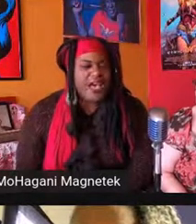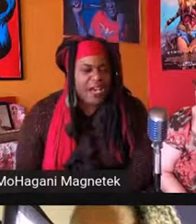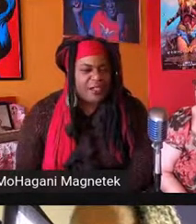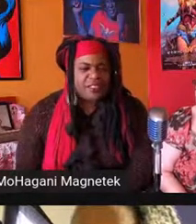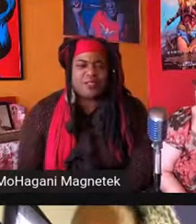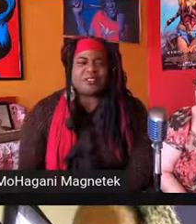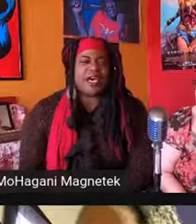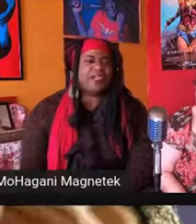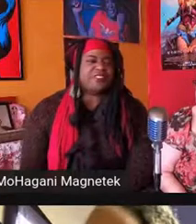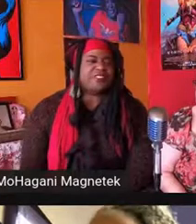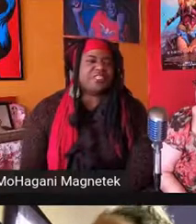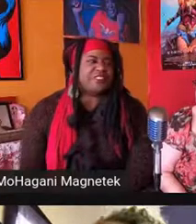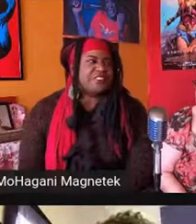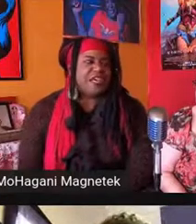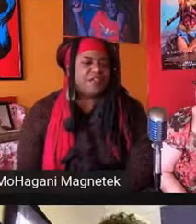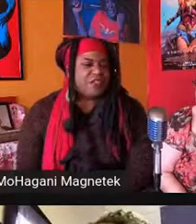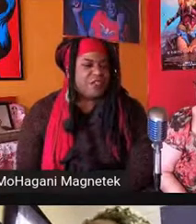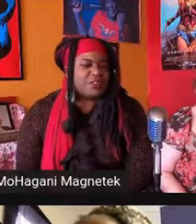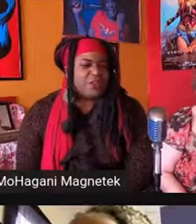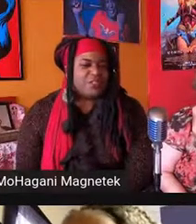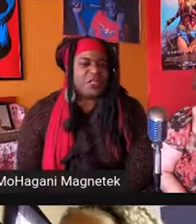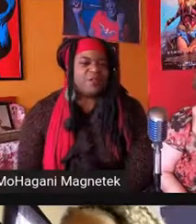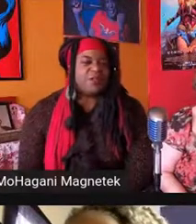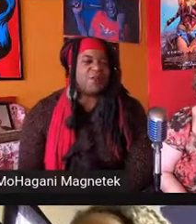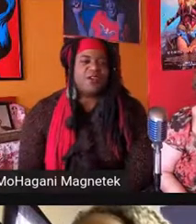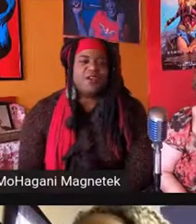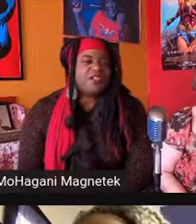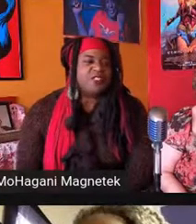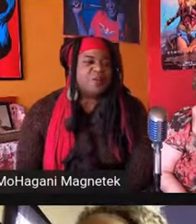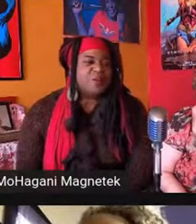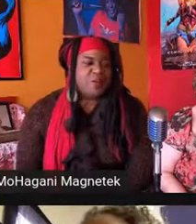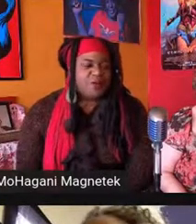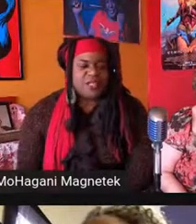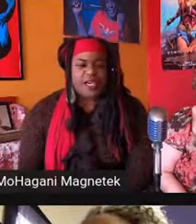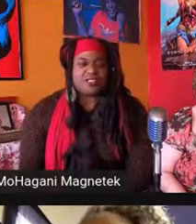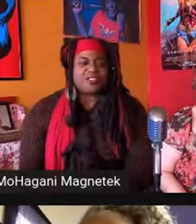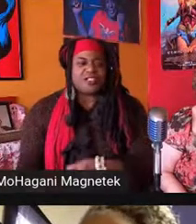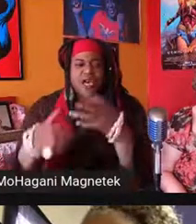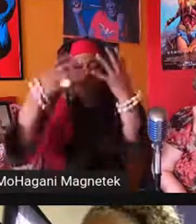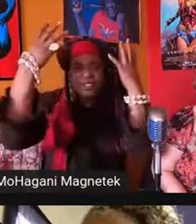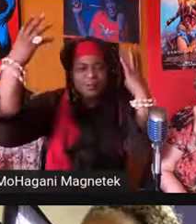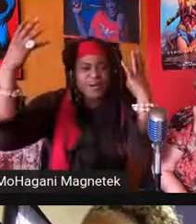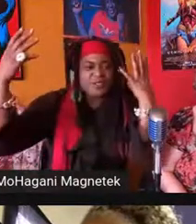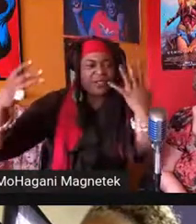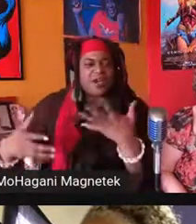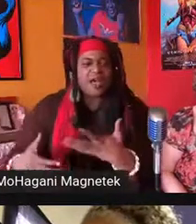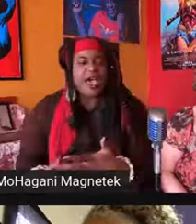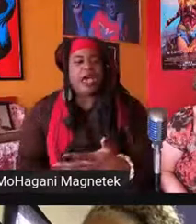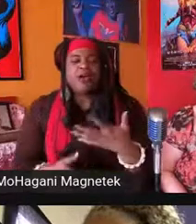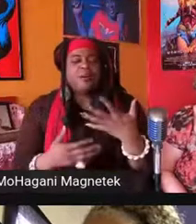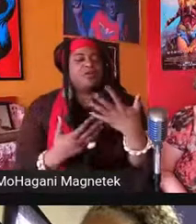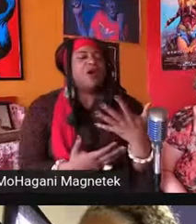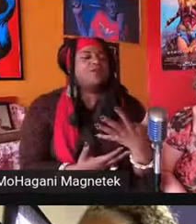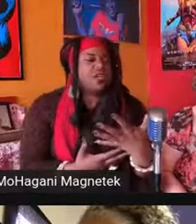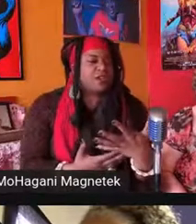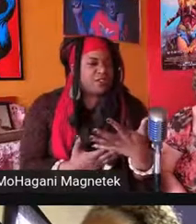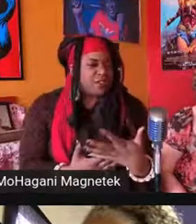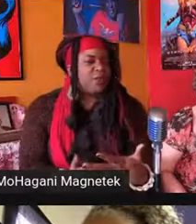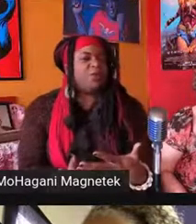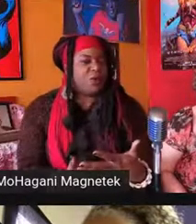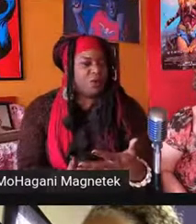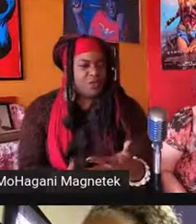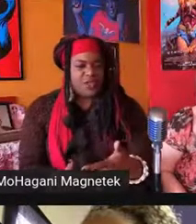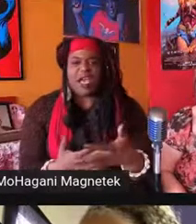the time she was like 60, 70 years old or something, whatever. She did the protest, and she got all these buttons on her hat, but she always carried